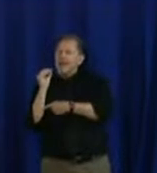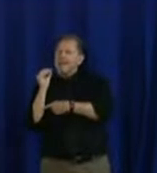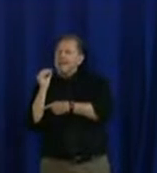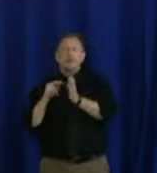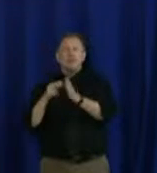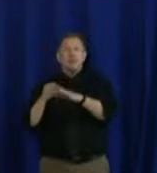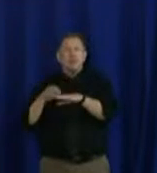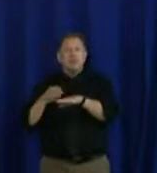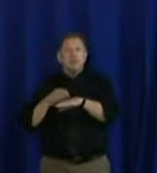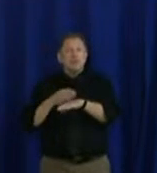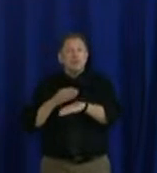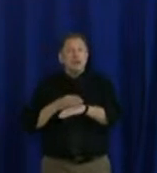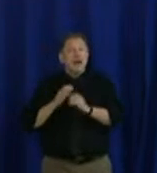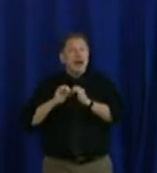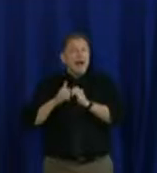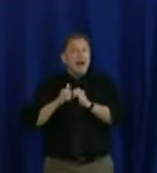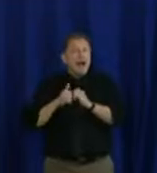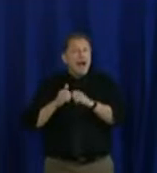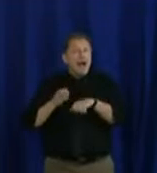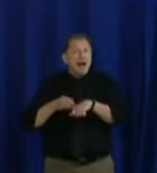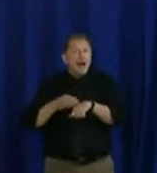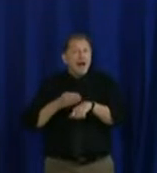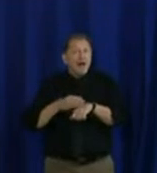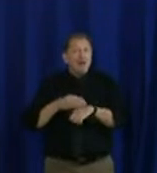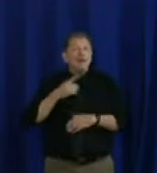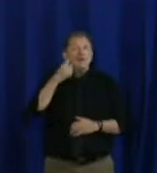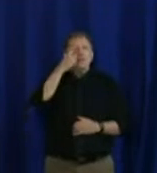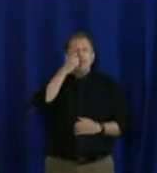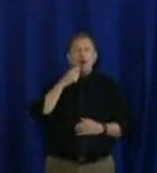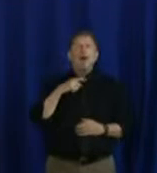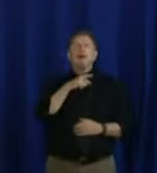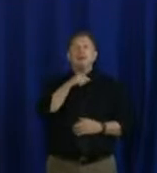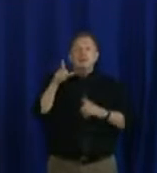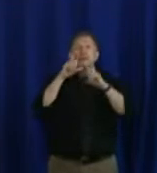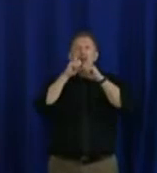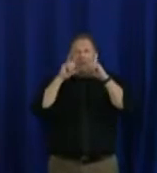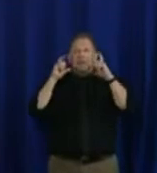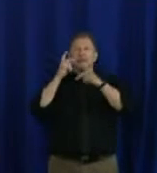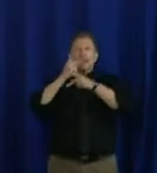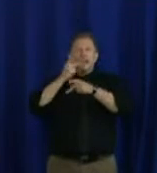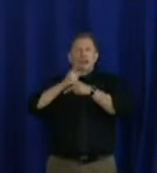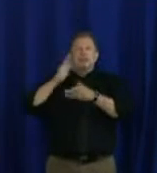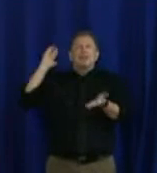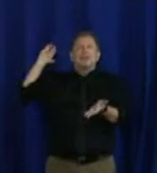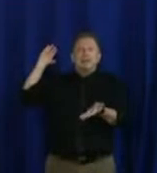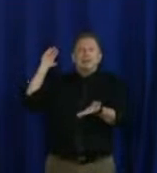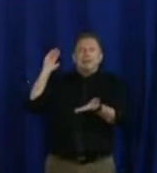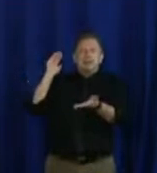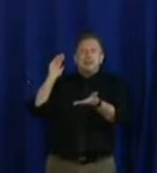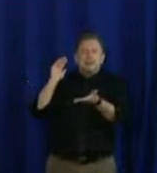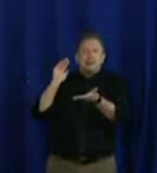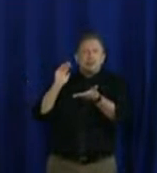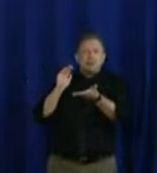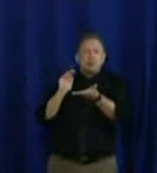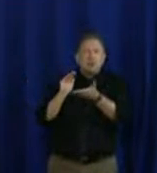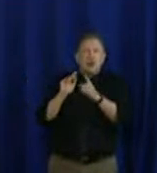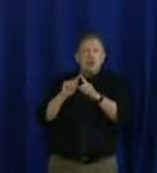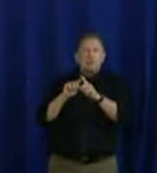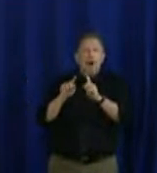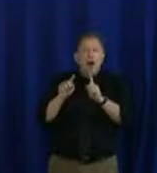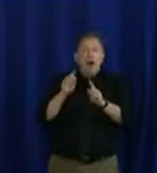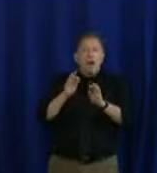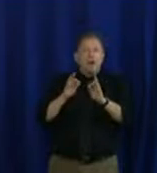is because we've managed to keep our cases relatively flat. If we start to see